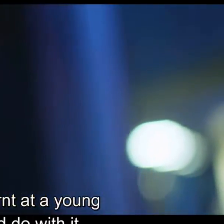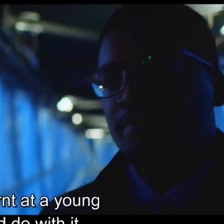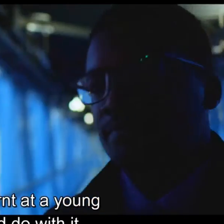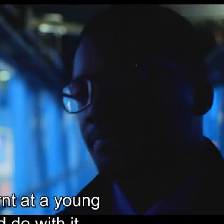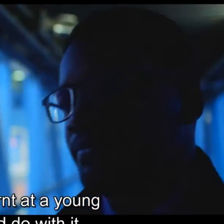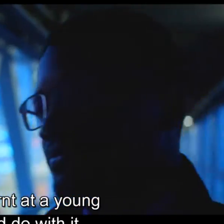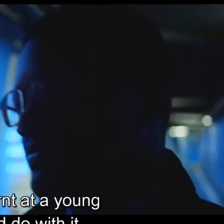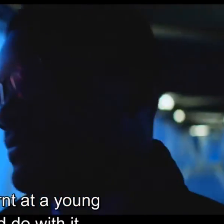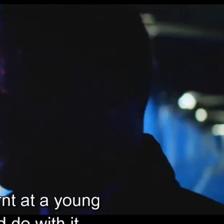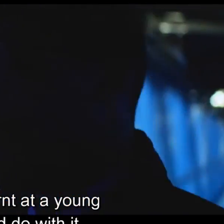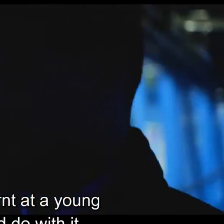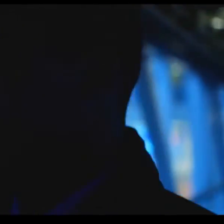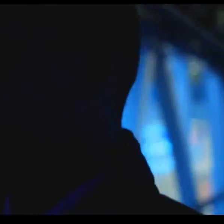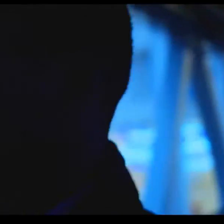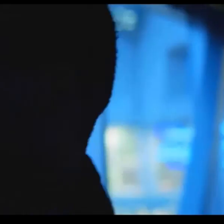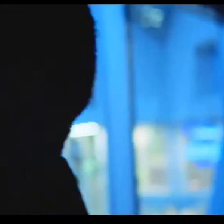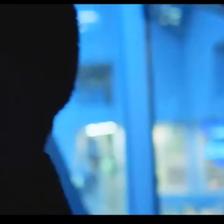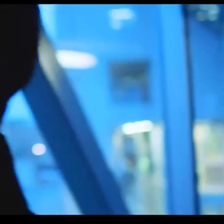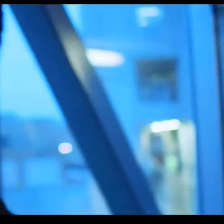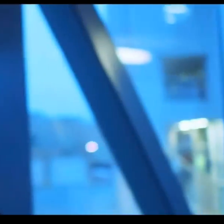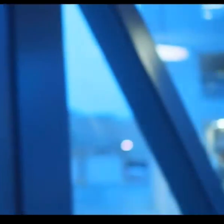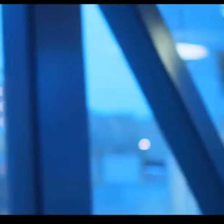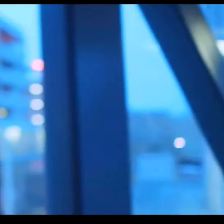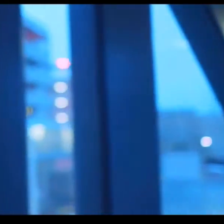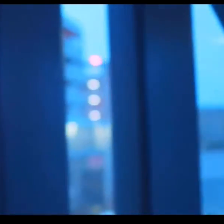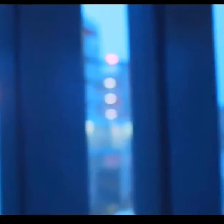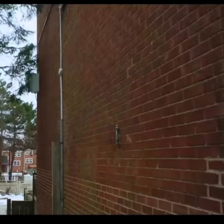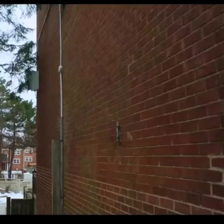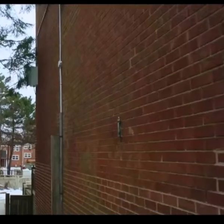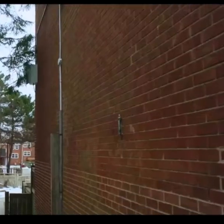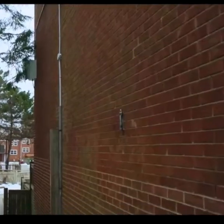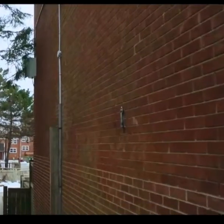age what I could do with it.